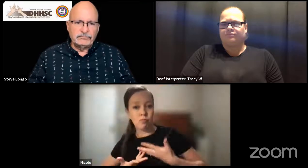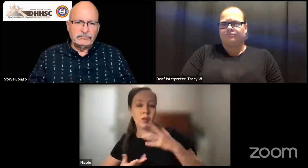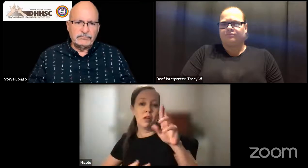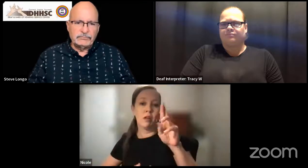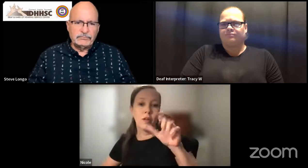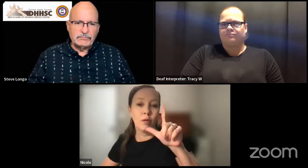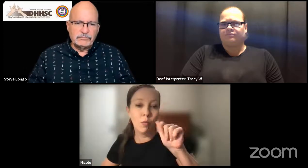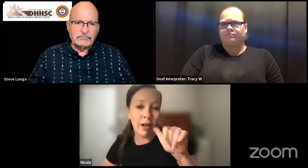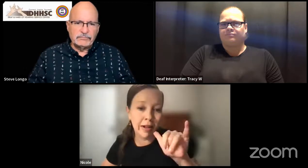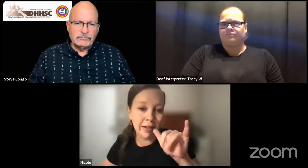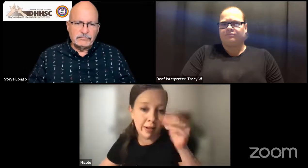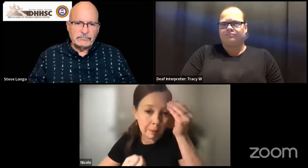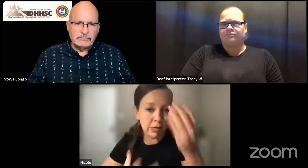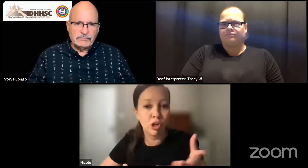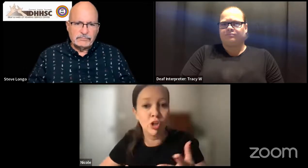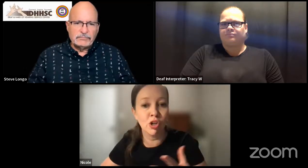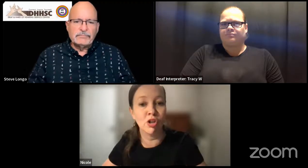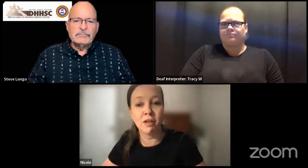from the community.